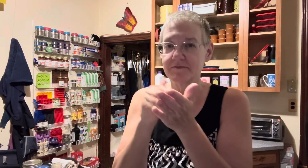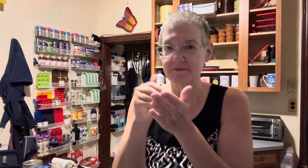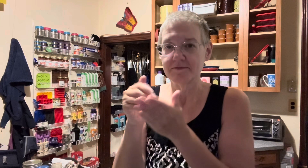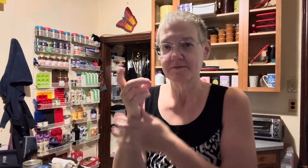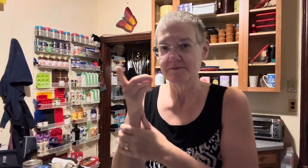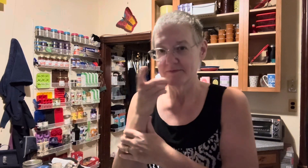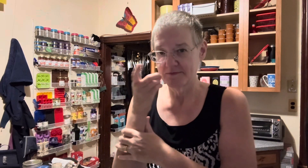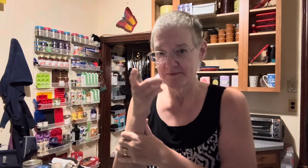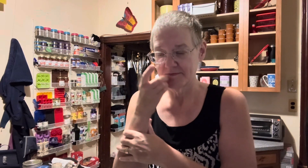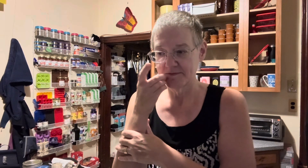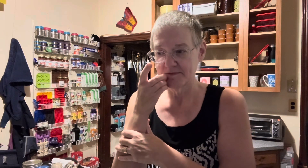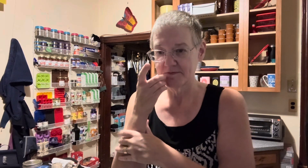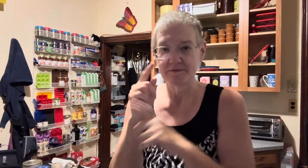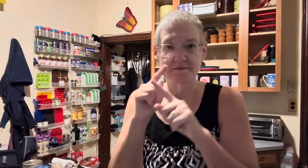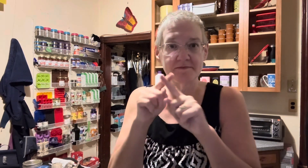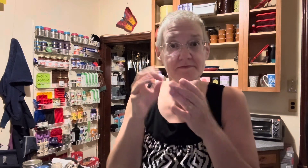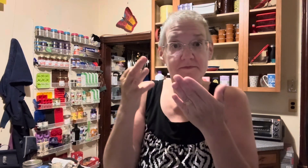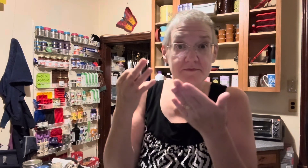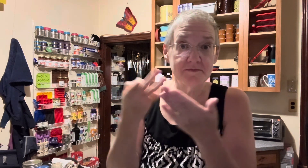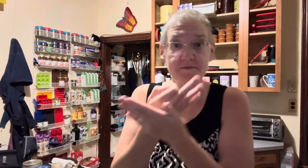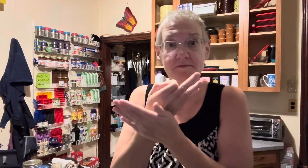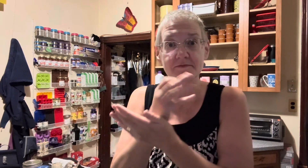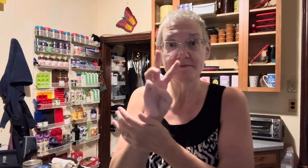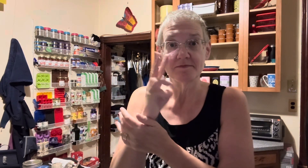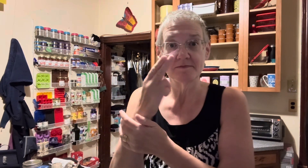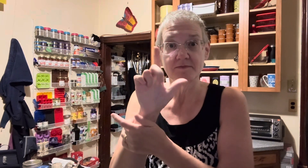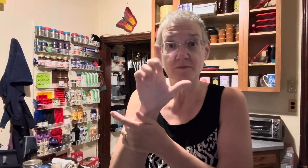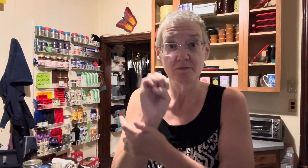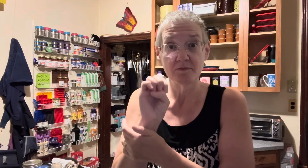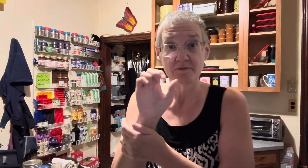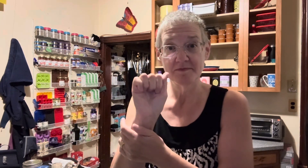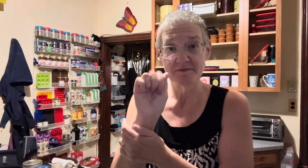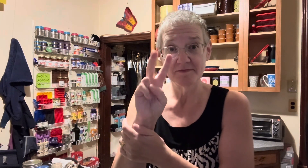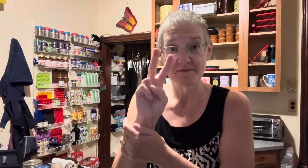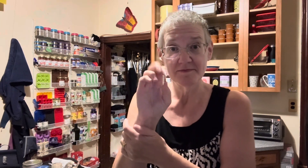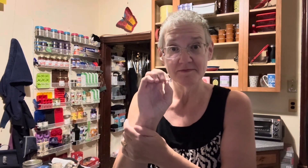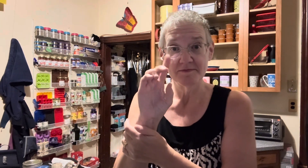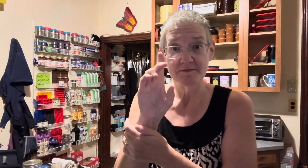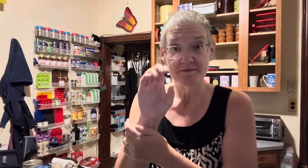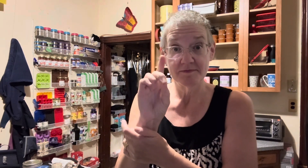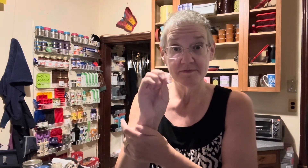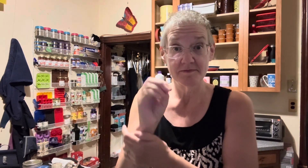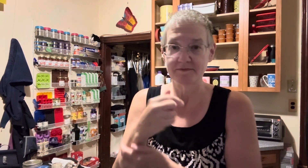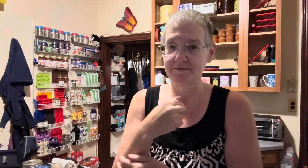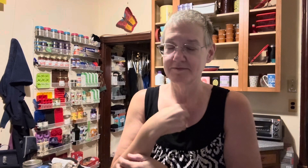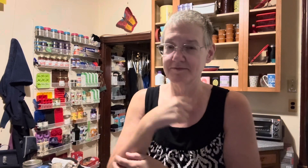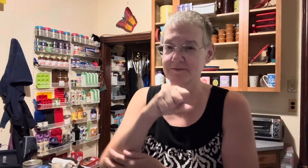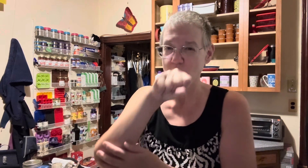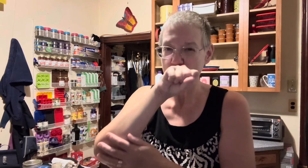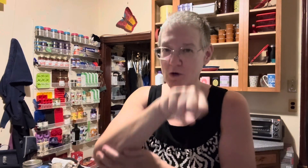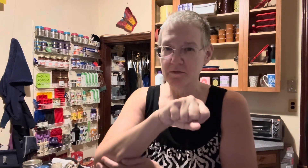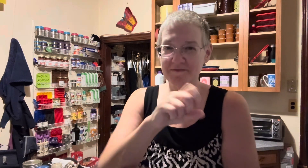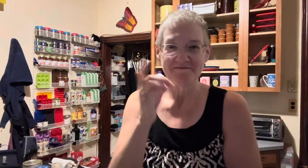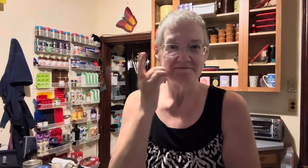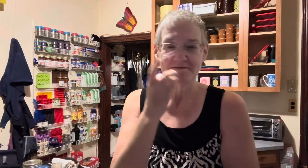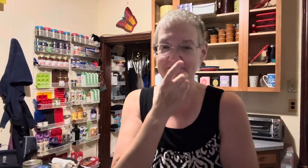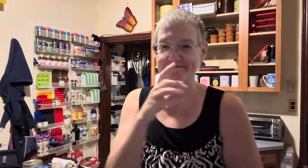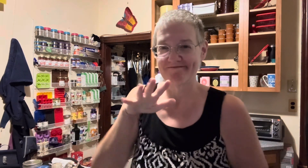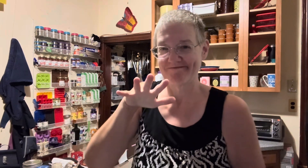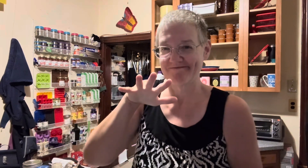dinner. And I love fresh whole avocado, but Dale's not too crazy about it. So